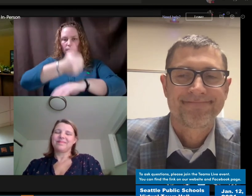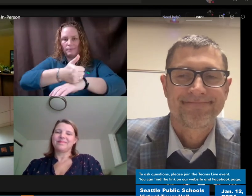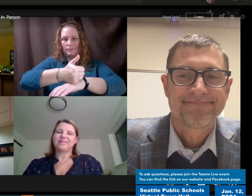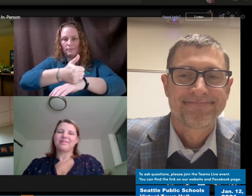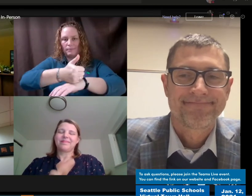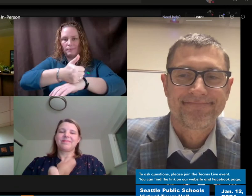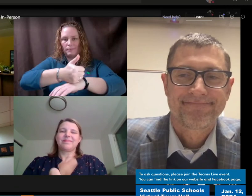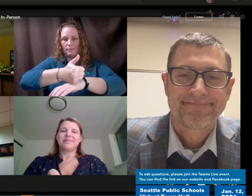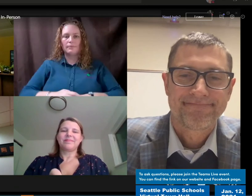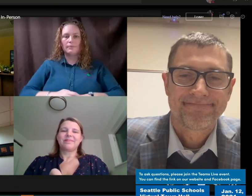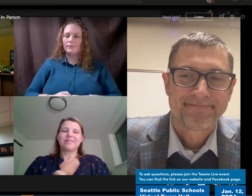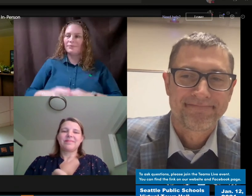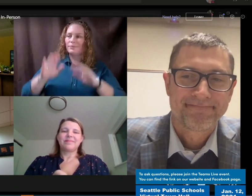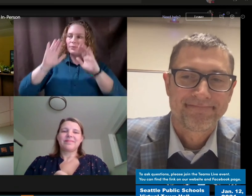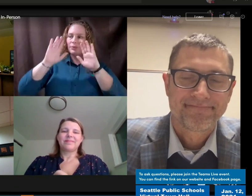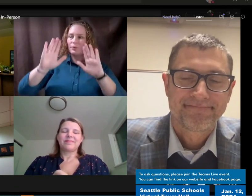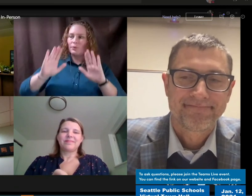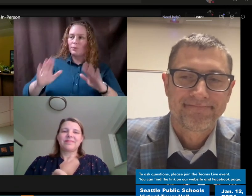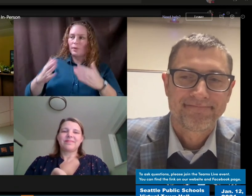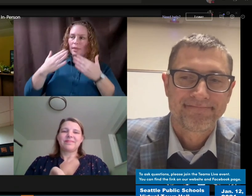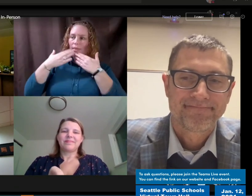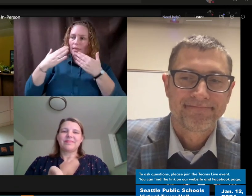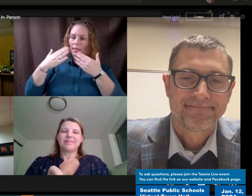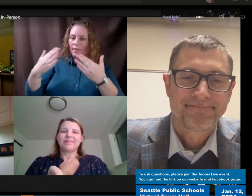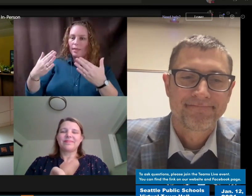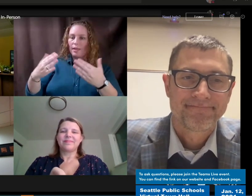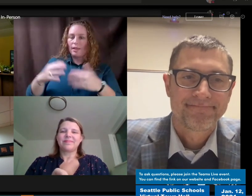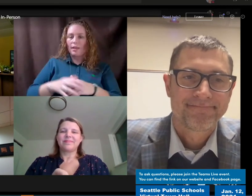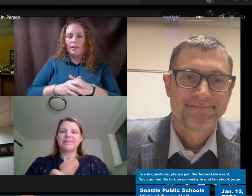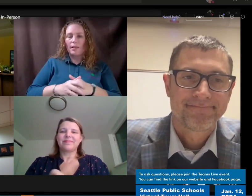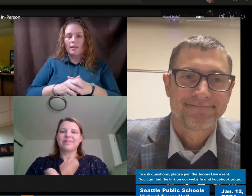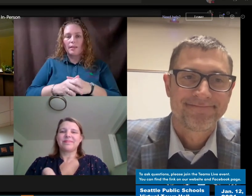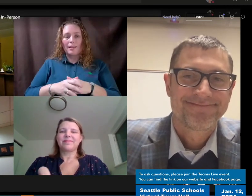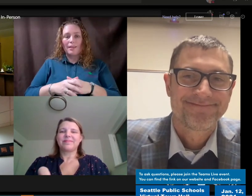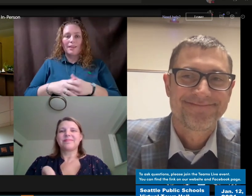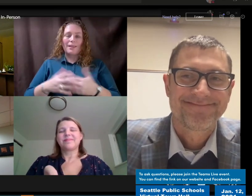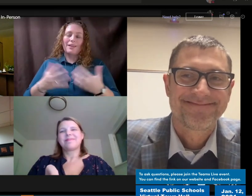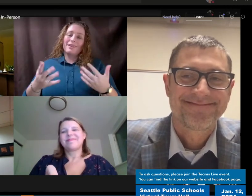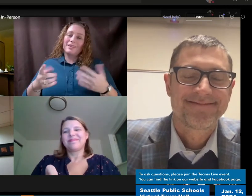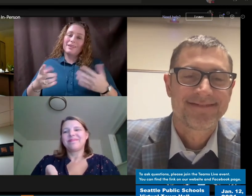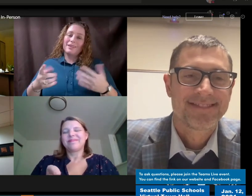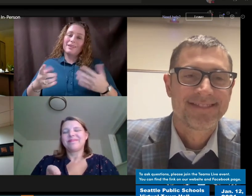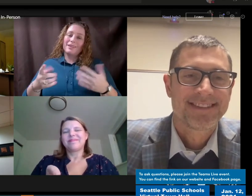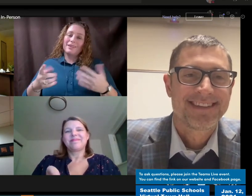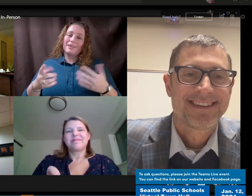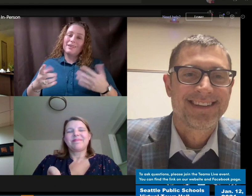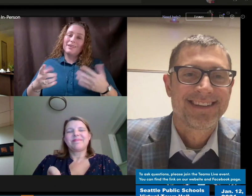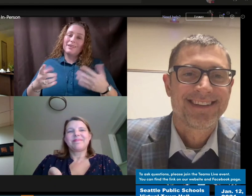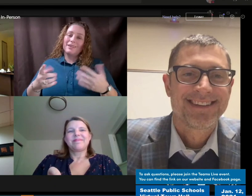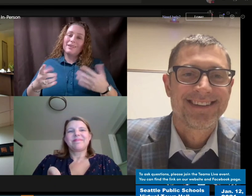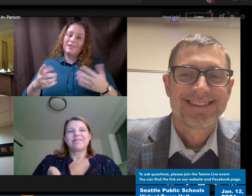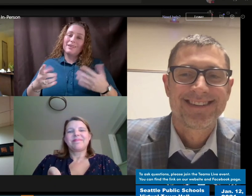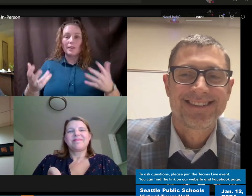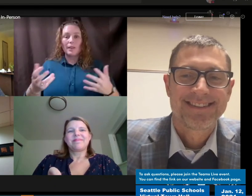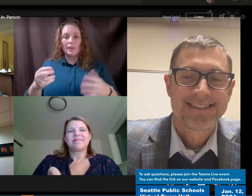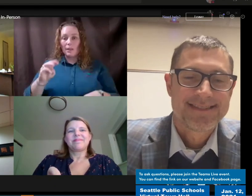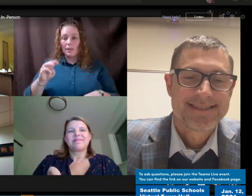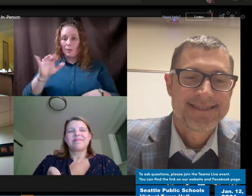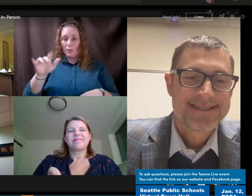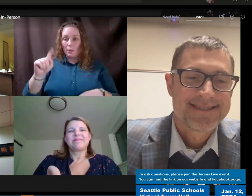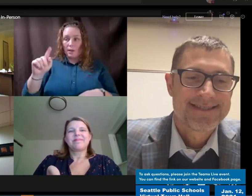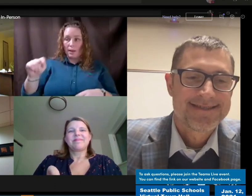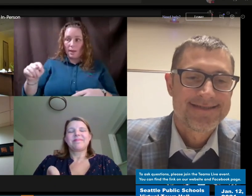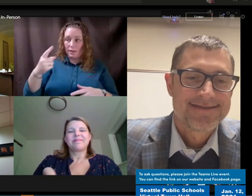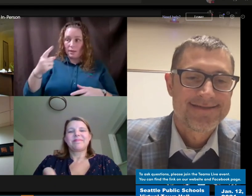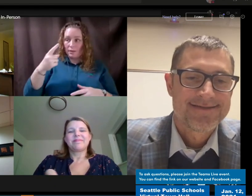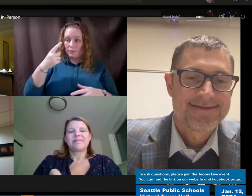Great. Thank you for that. I guess time always flies so quickly, but Wyeth, maybe you can just tell us why March